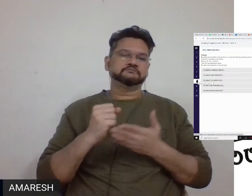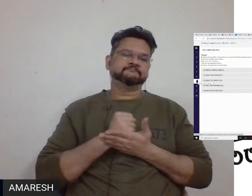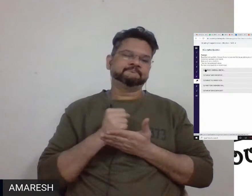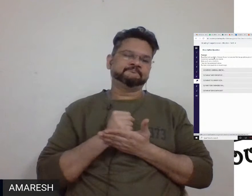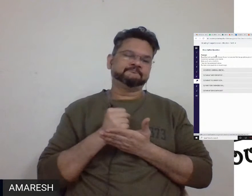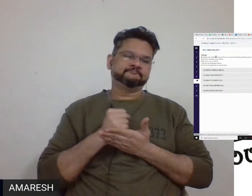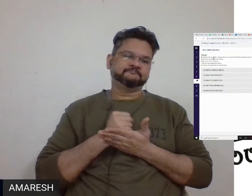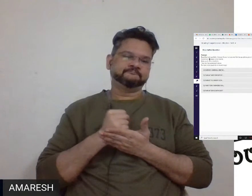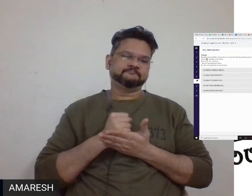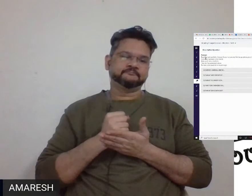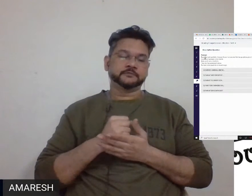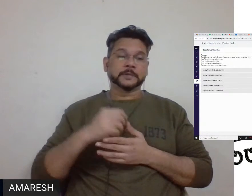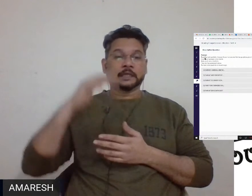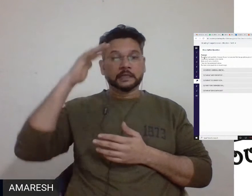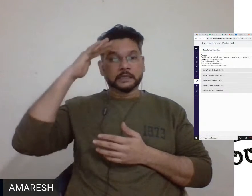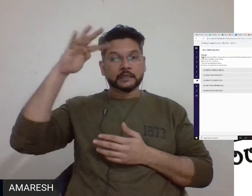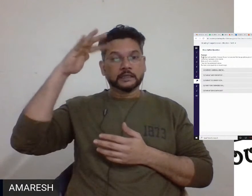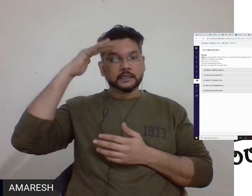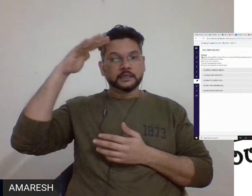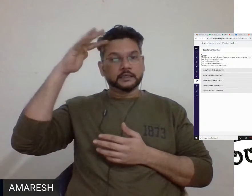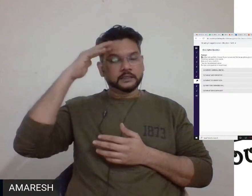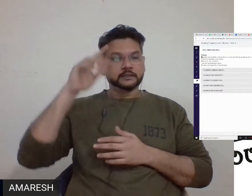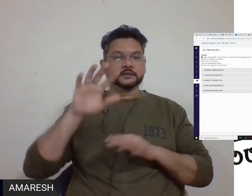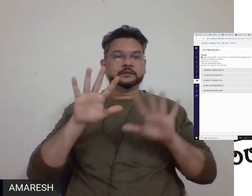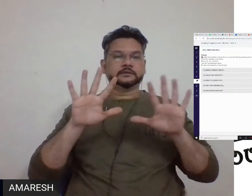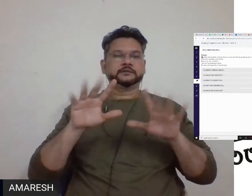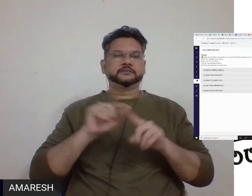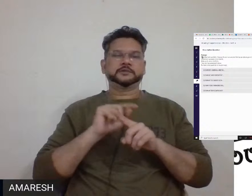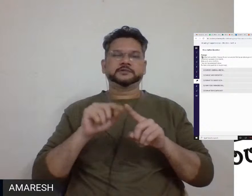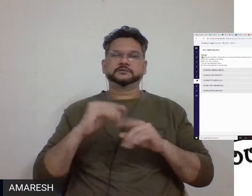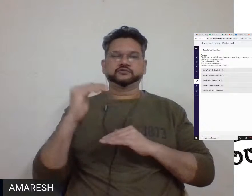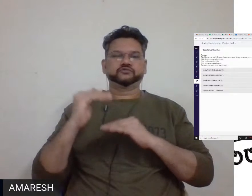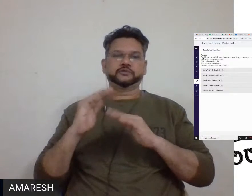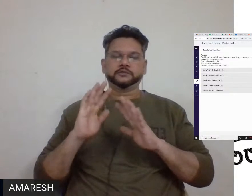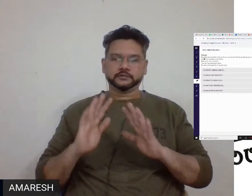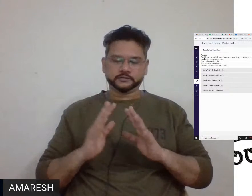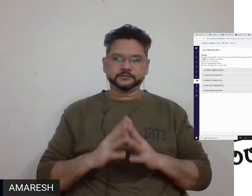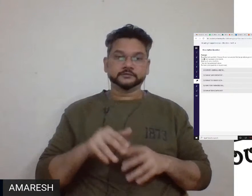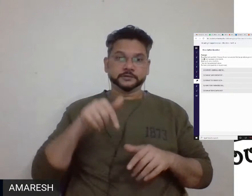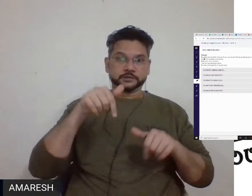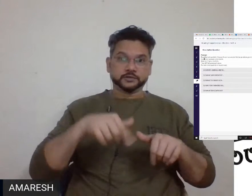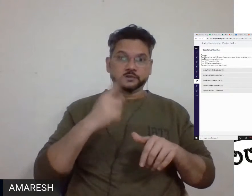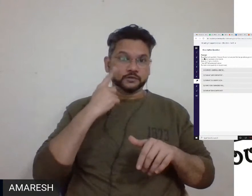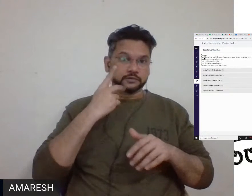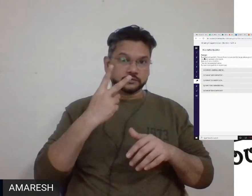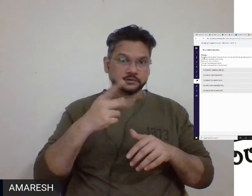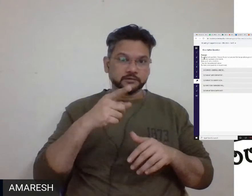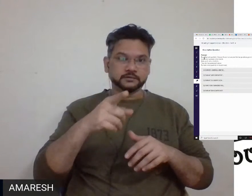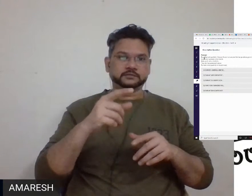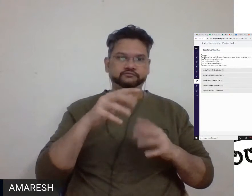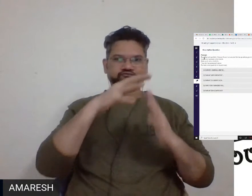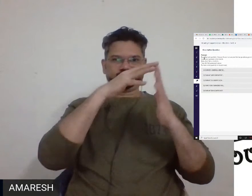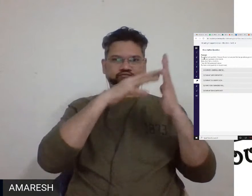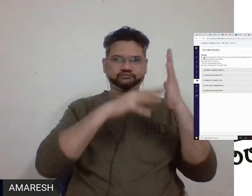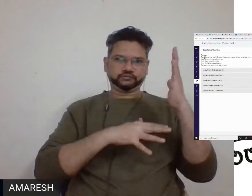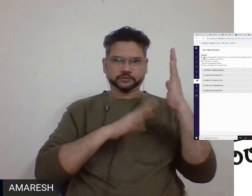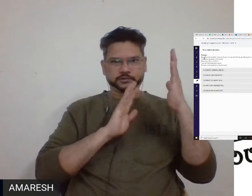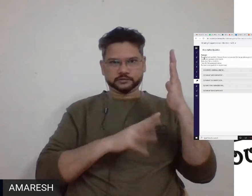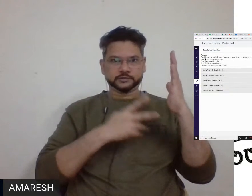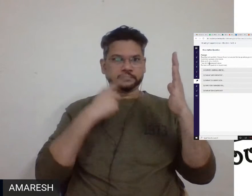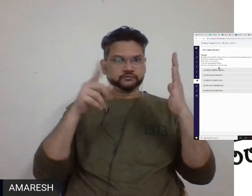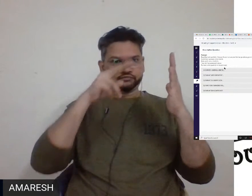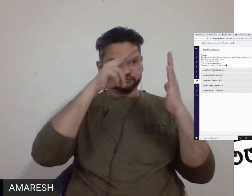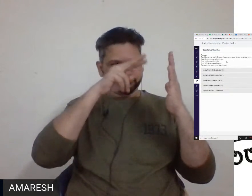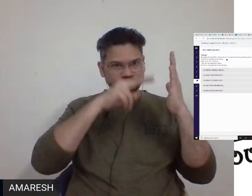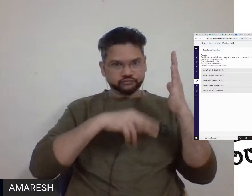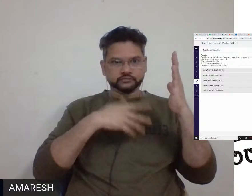it. So for example, here, there is a passage which is given to them, and there are multiple questions. So we expect the